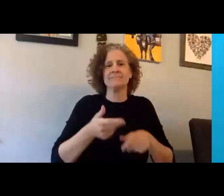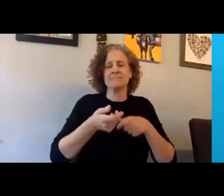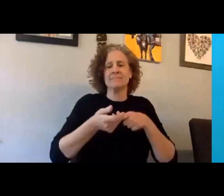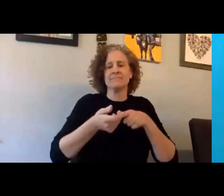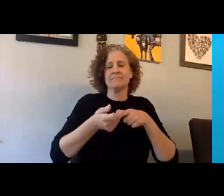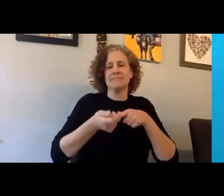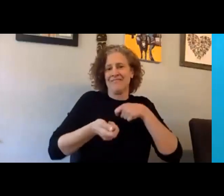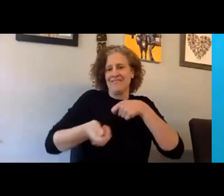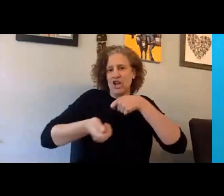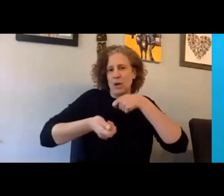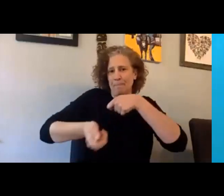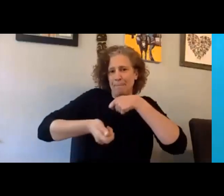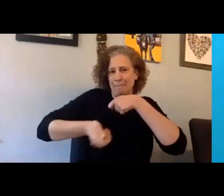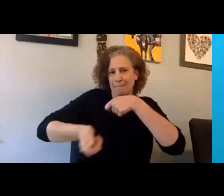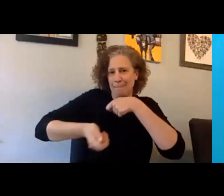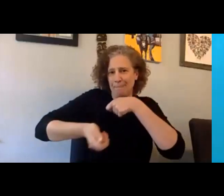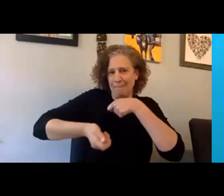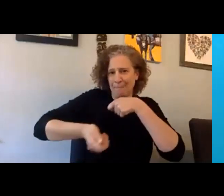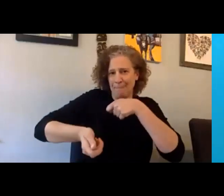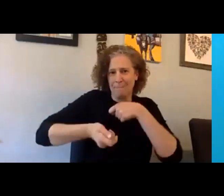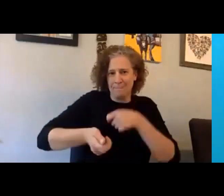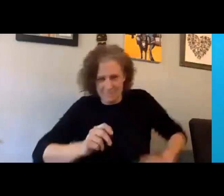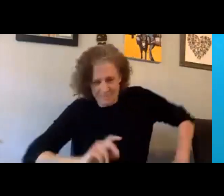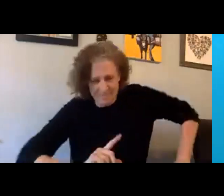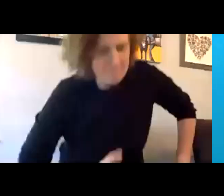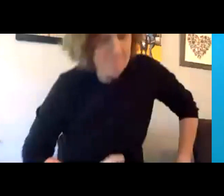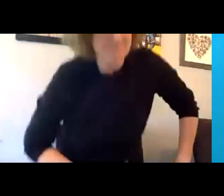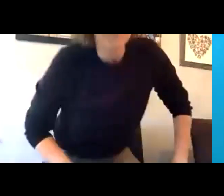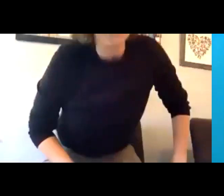cleaning, and vacuuming.